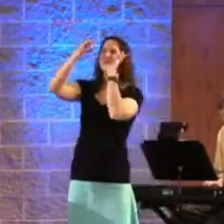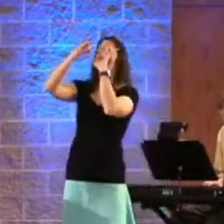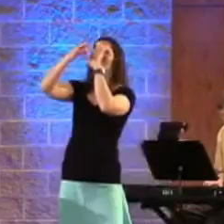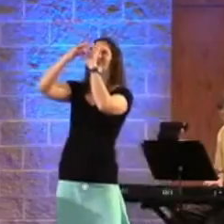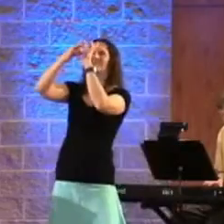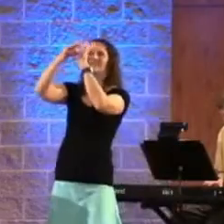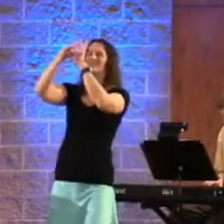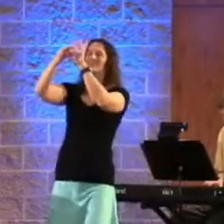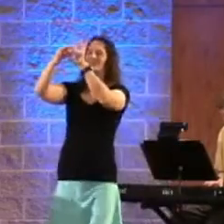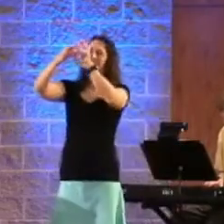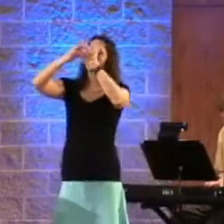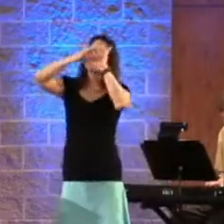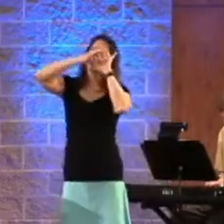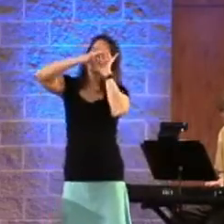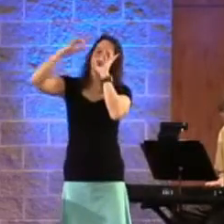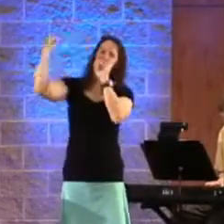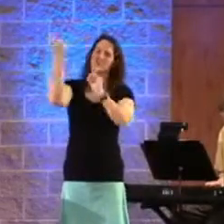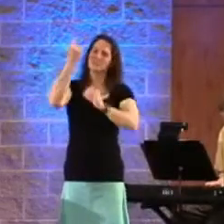be